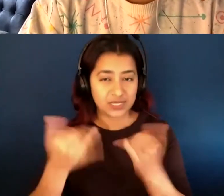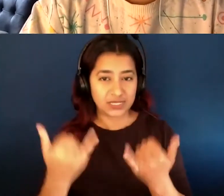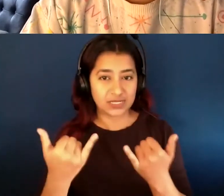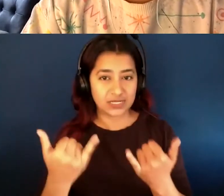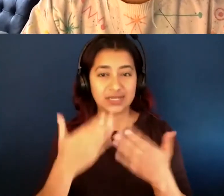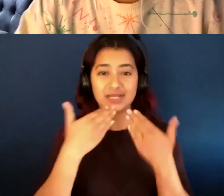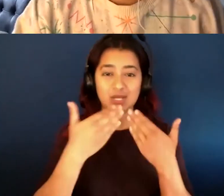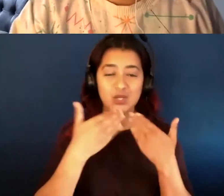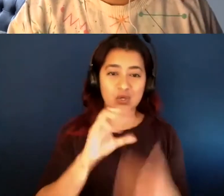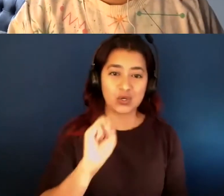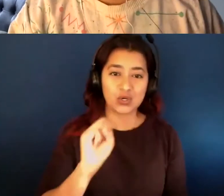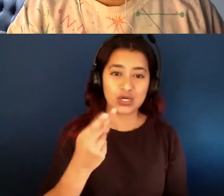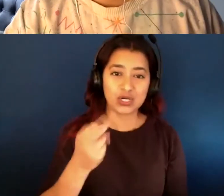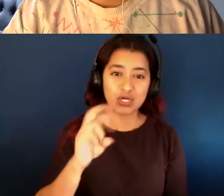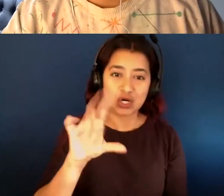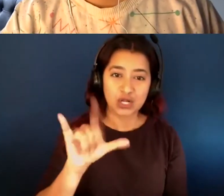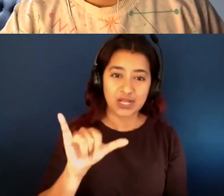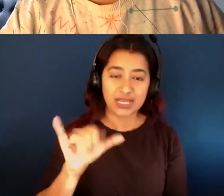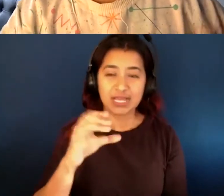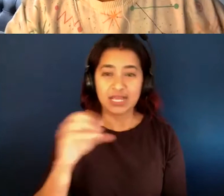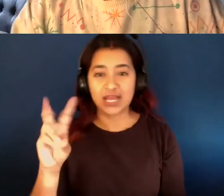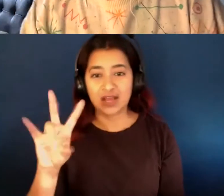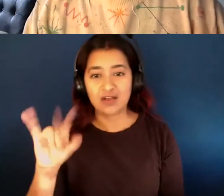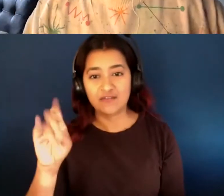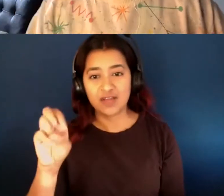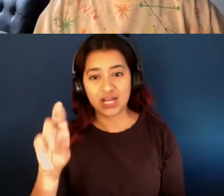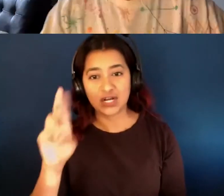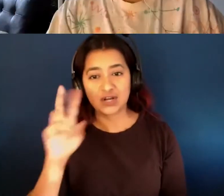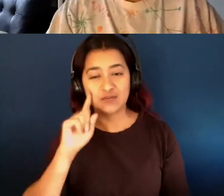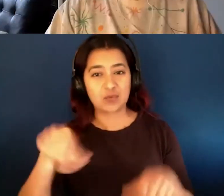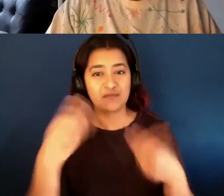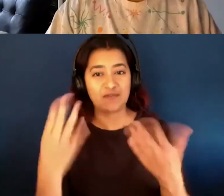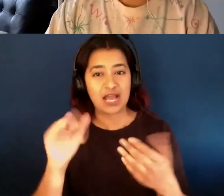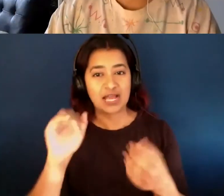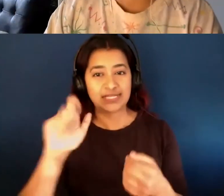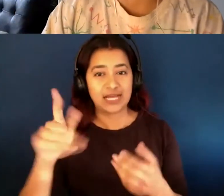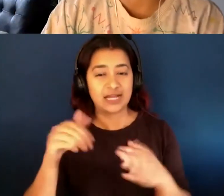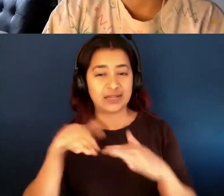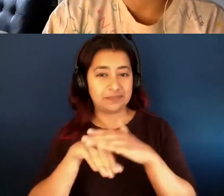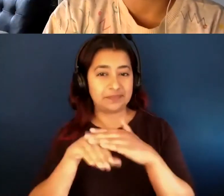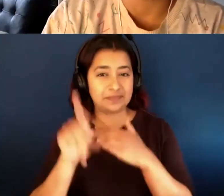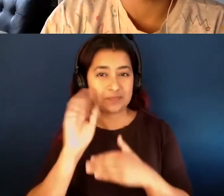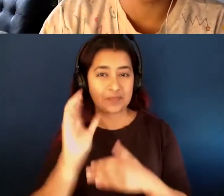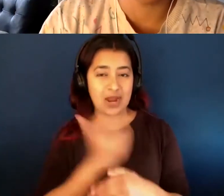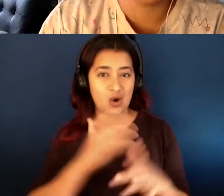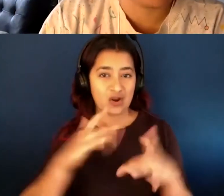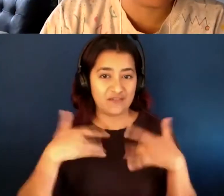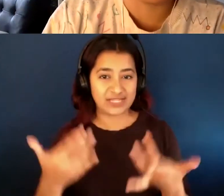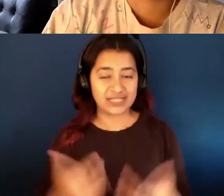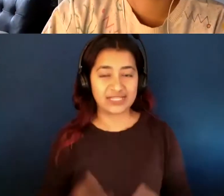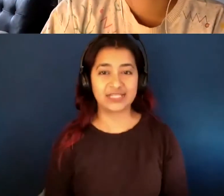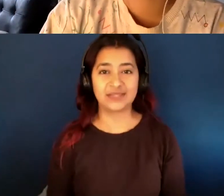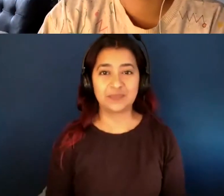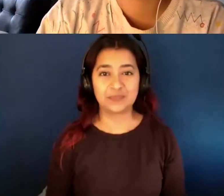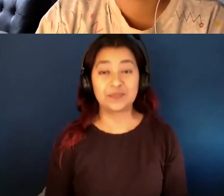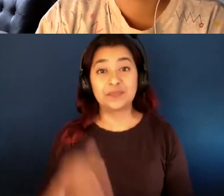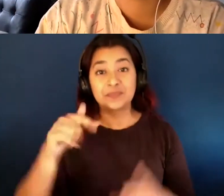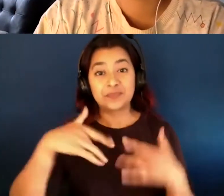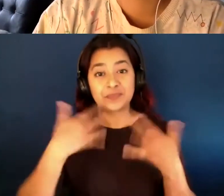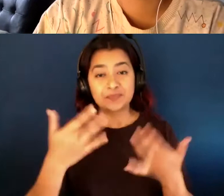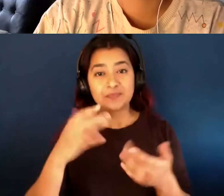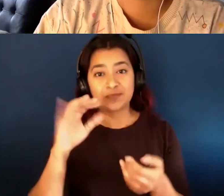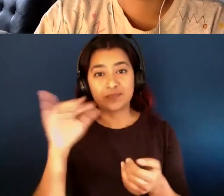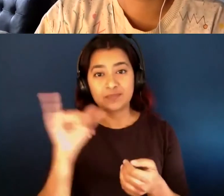you to Shirley and Victor for providing ASL accessibility to our events. This event is